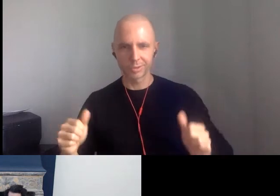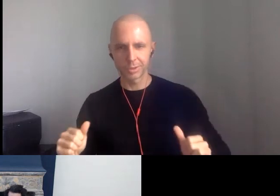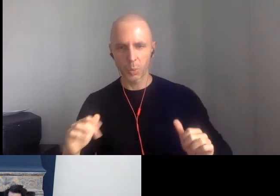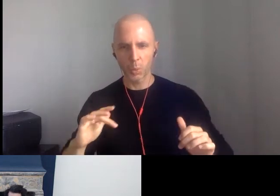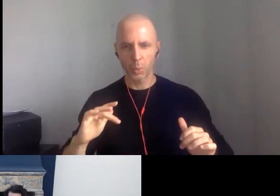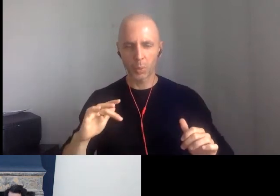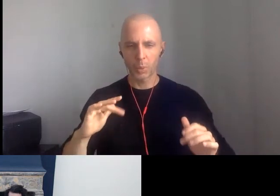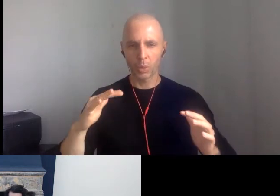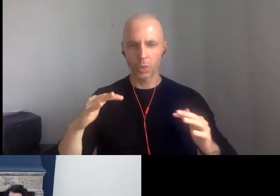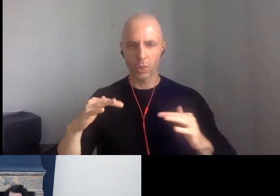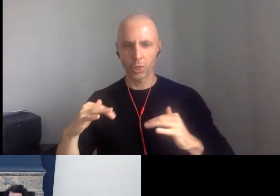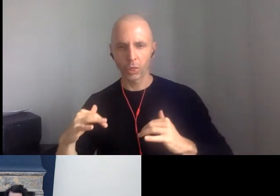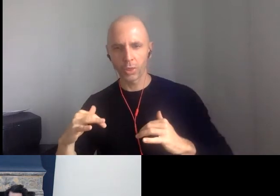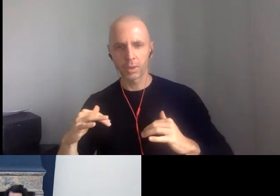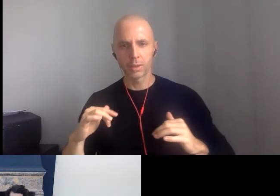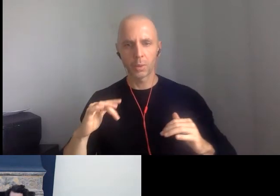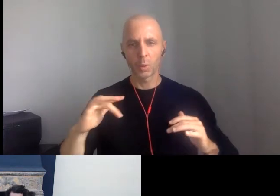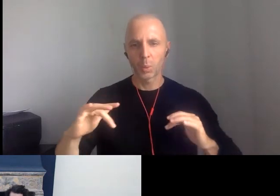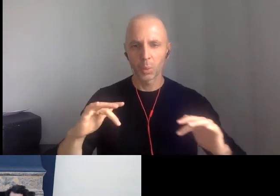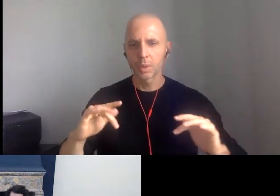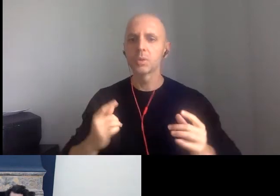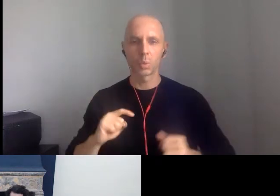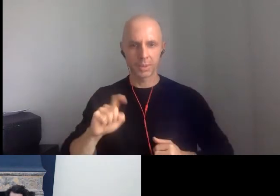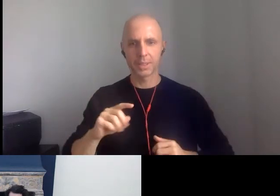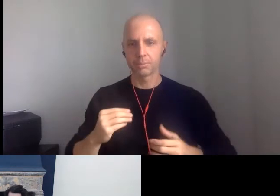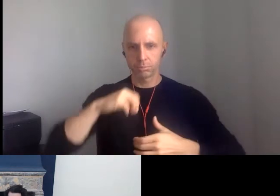missing trees from the avenue to recreate this historic route.